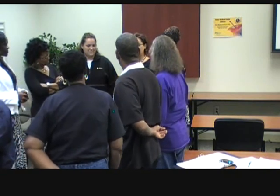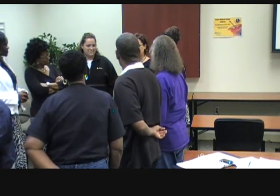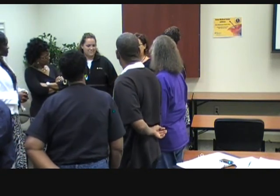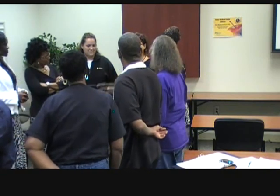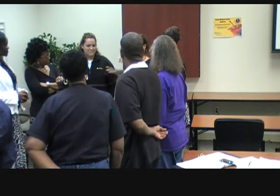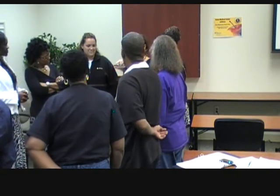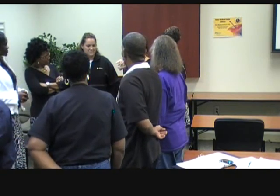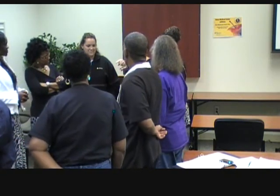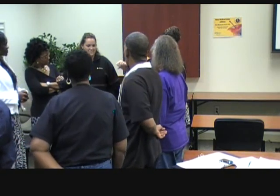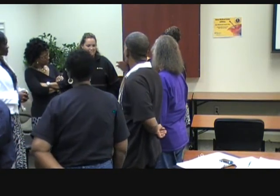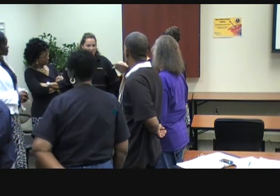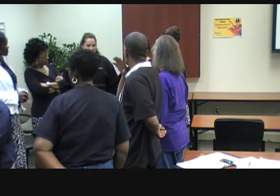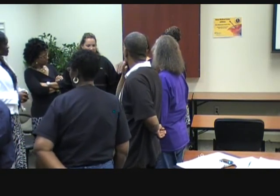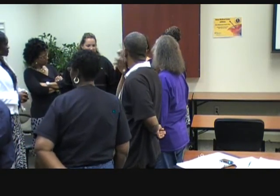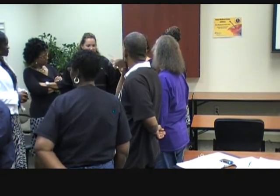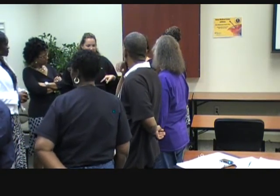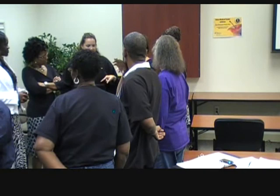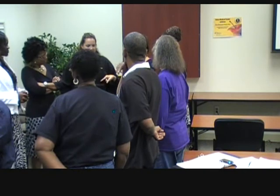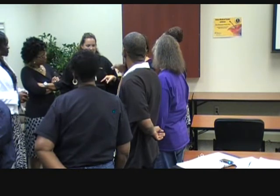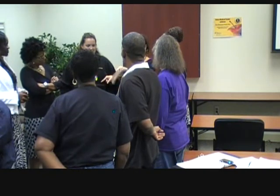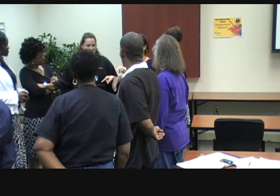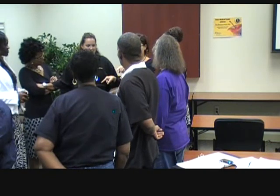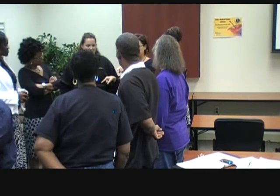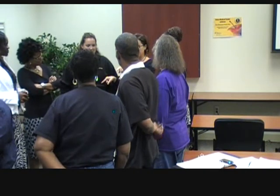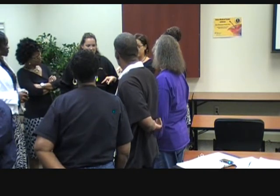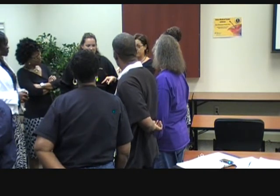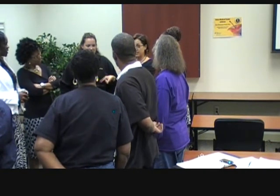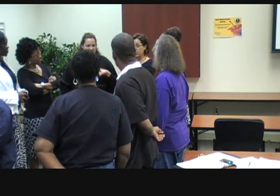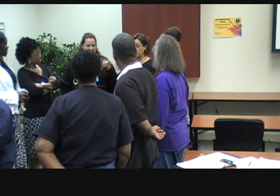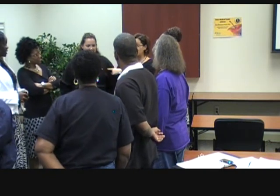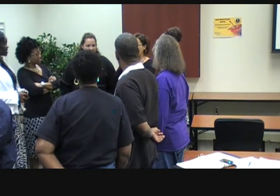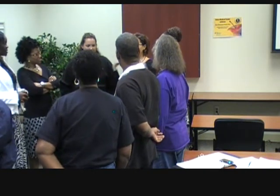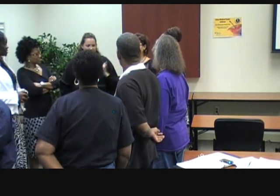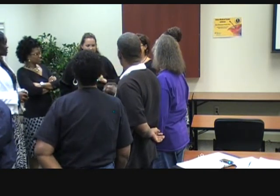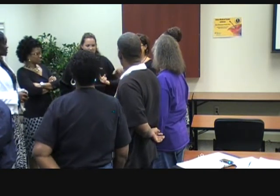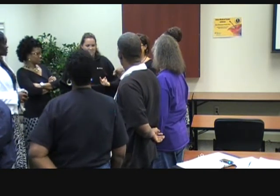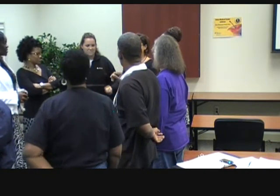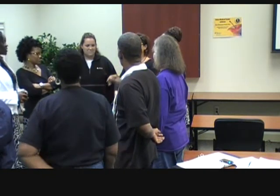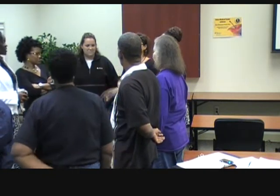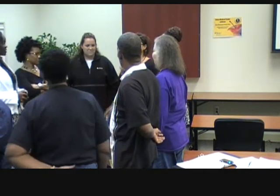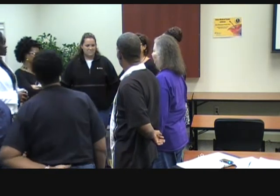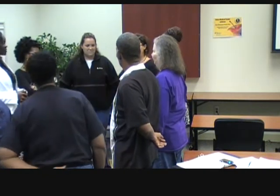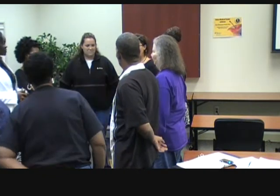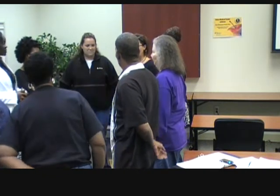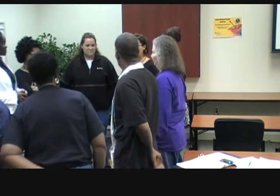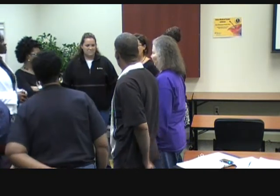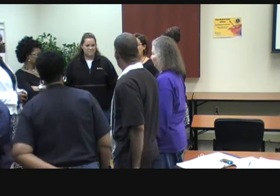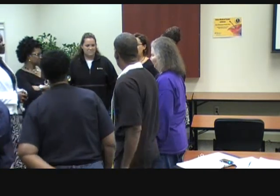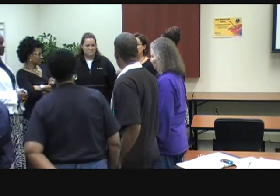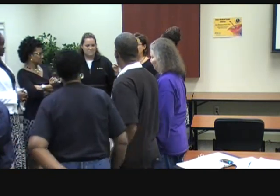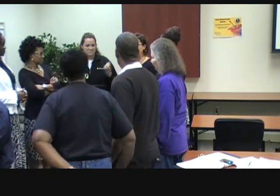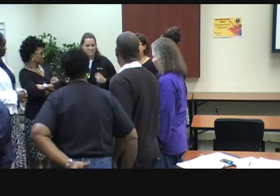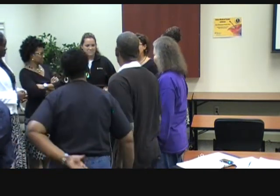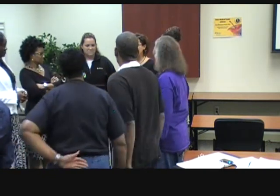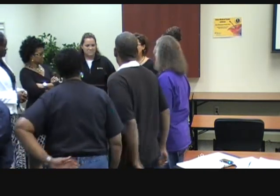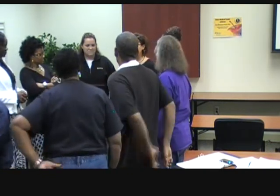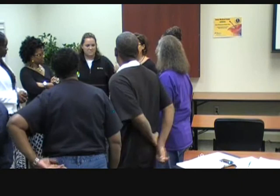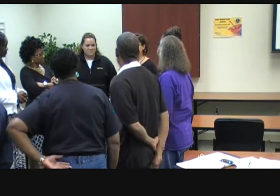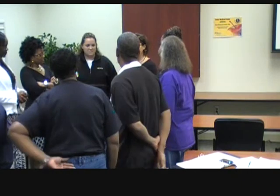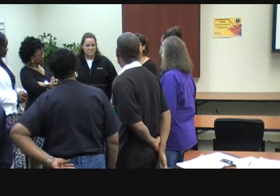to sign your animal name and then pick another animal name. That was in our class. You can't talk. If you miss it out because you're not